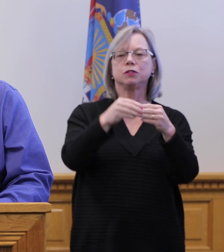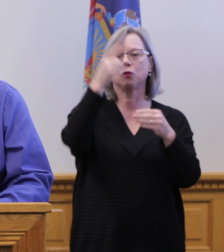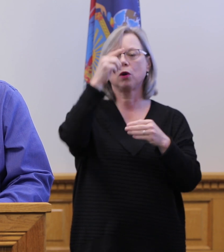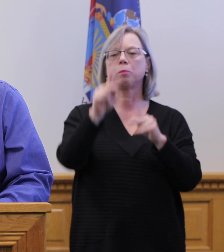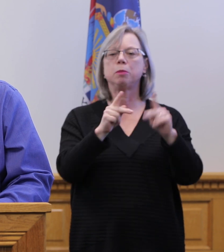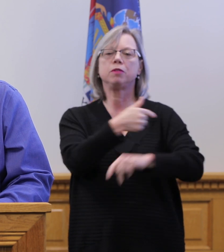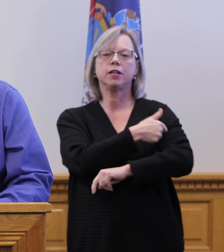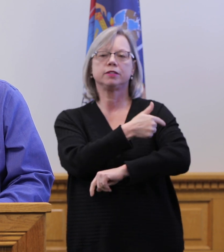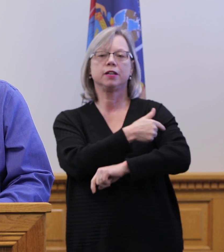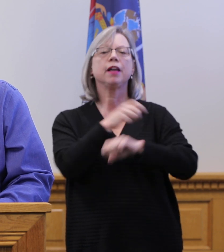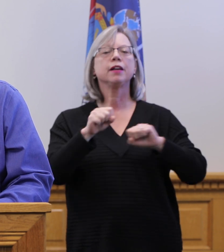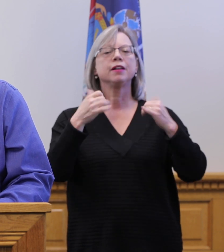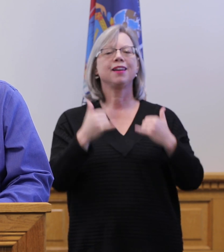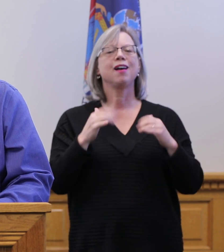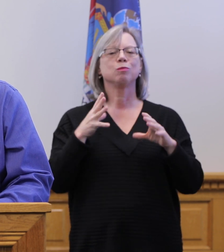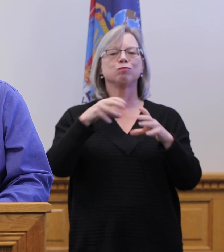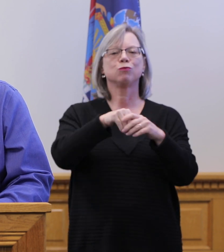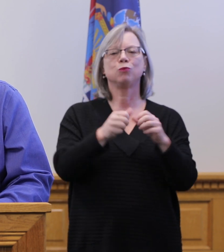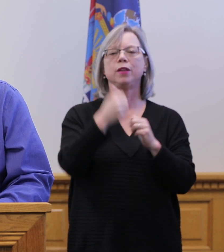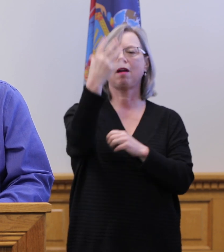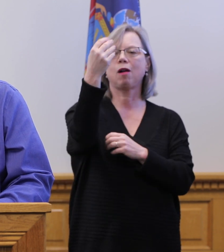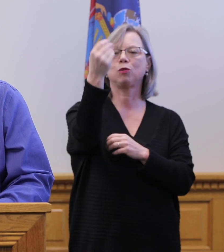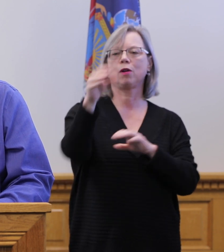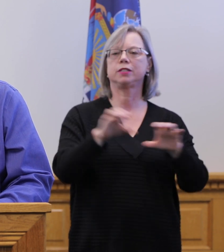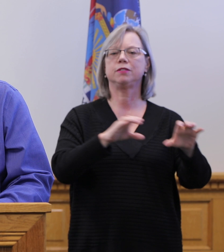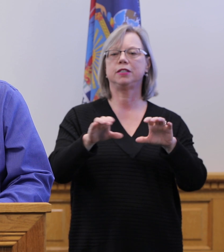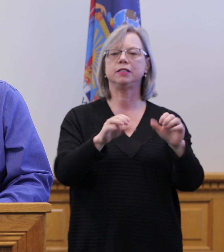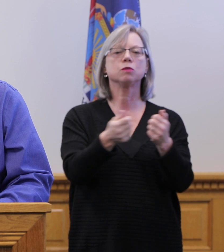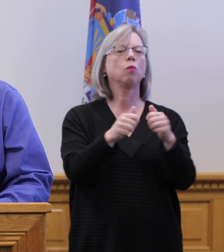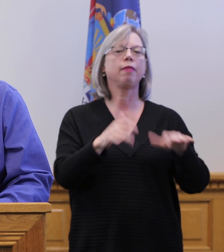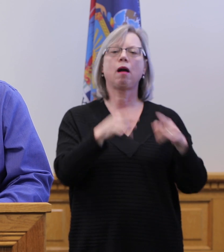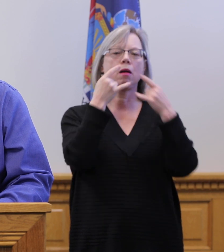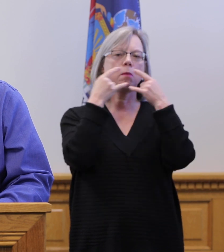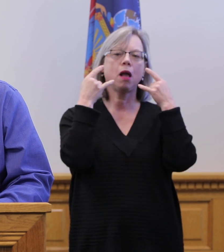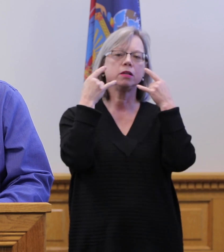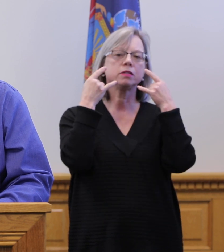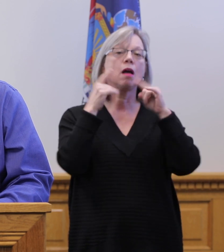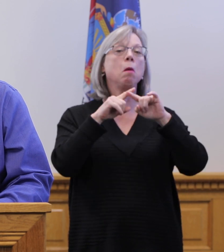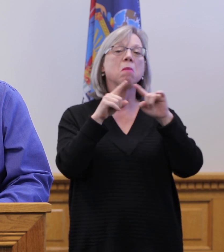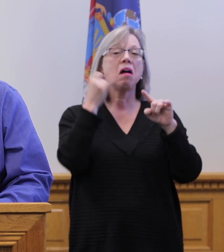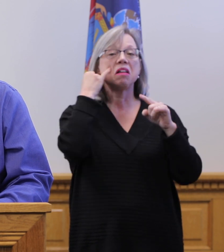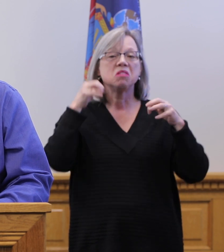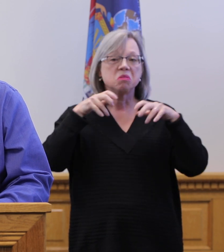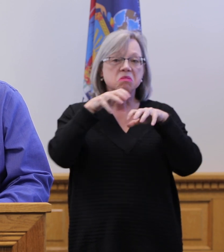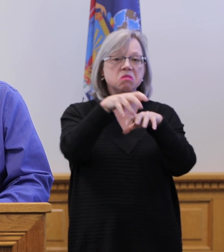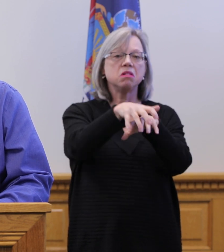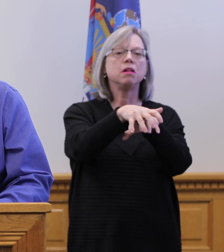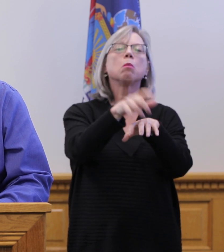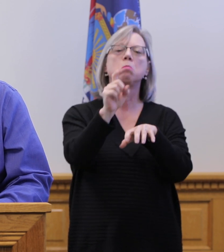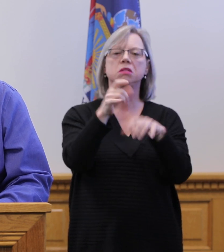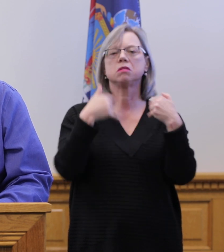gatherings without wearing a mask, except in certain crowded settings such as parades, concerts, sporting venues, and other similar